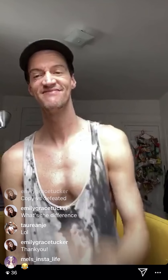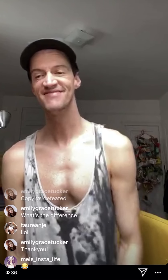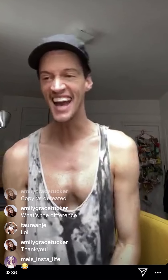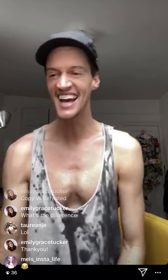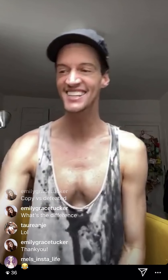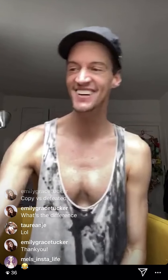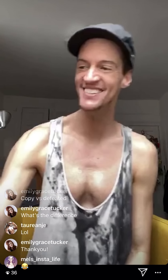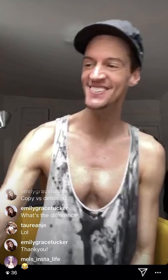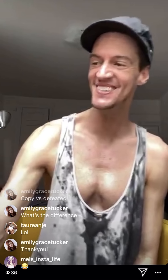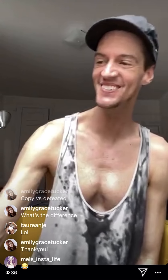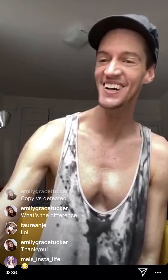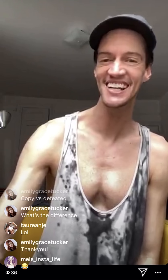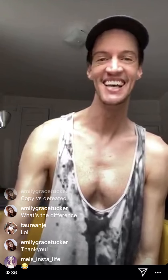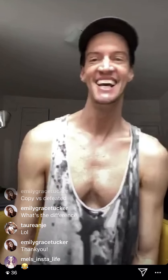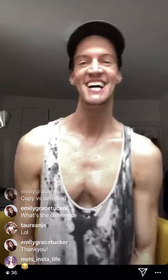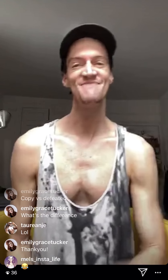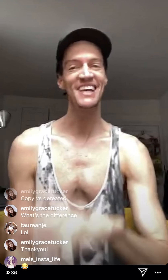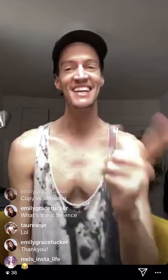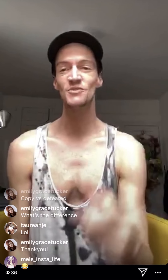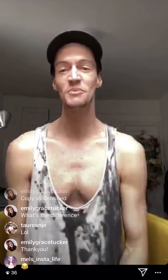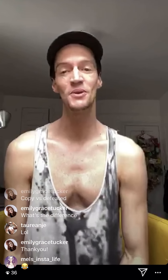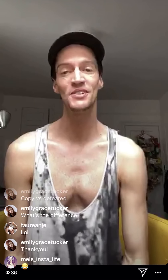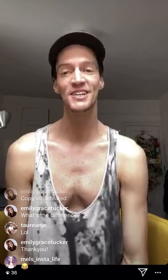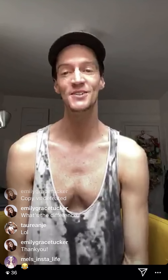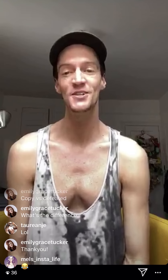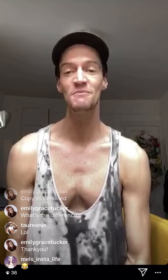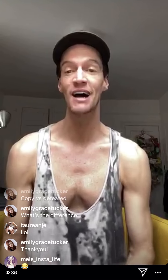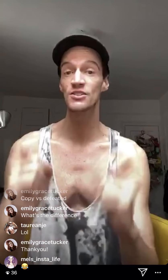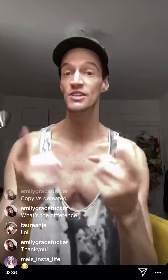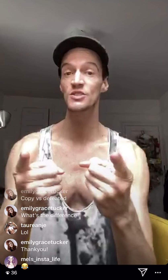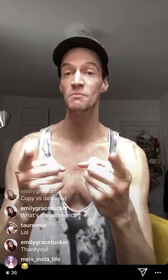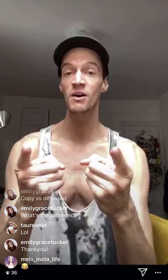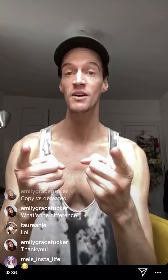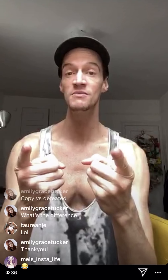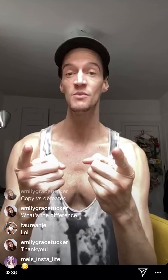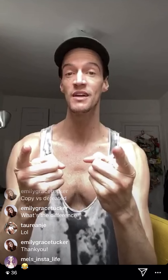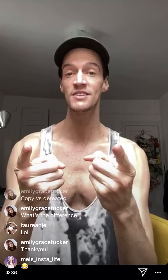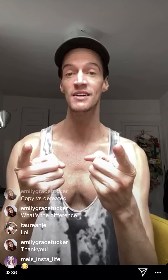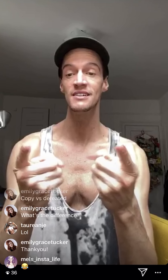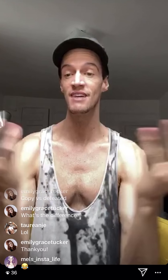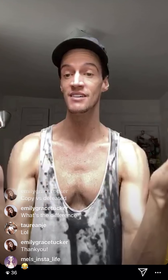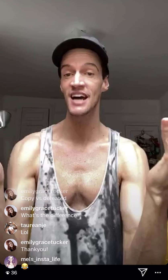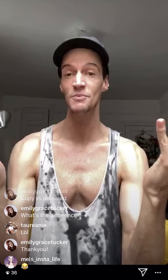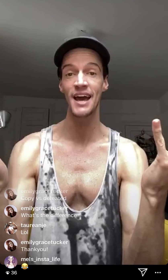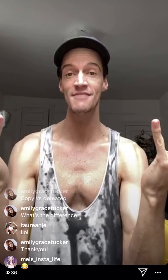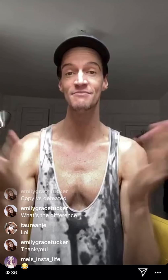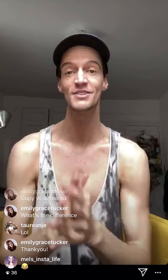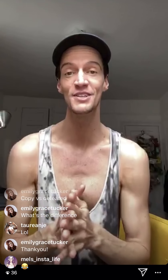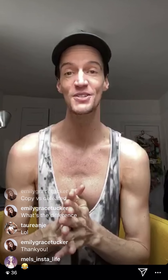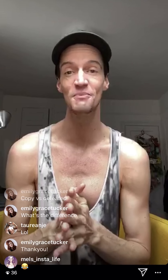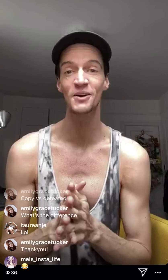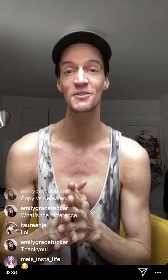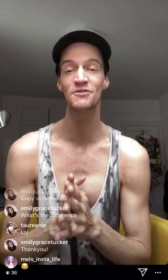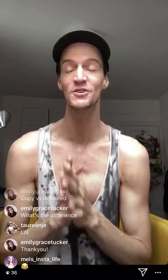Yeah, you guys are doing so great. Again, this will be posted on YouTube. I'll see you tomorrow. That's all time we have. I'll see you tomorrow for 20